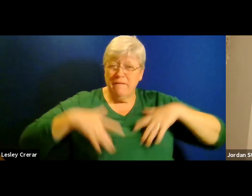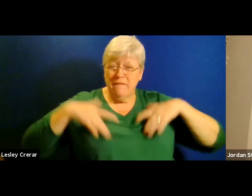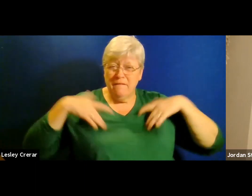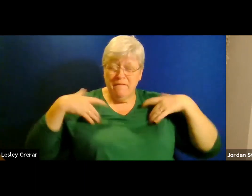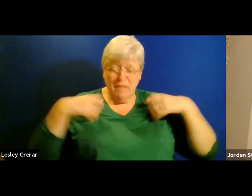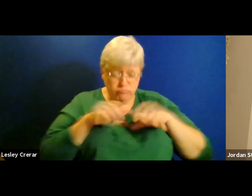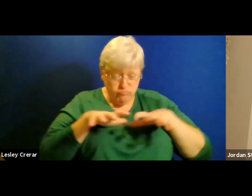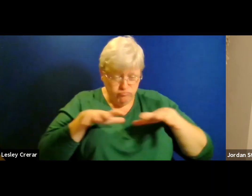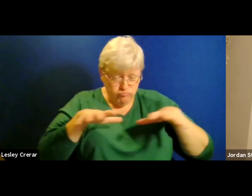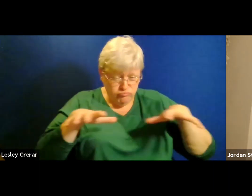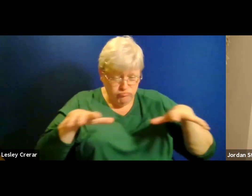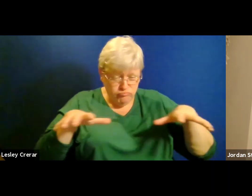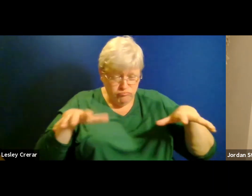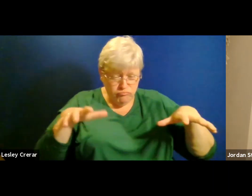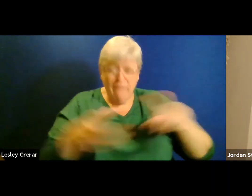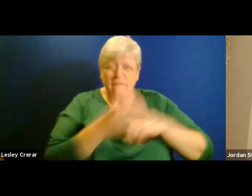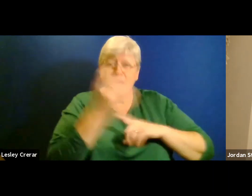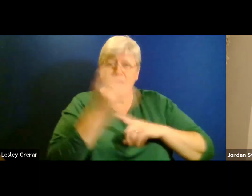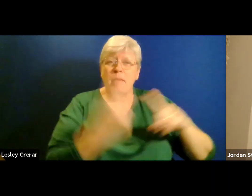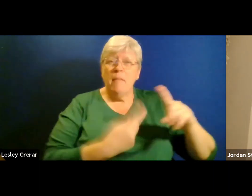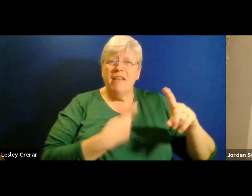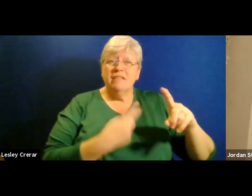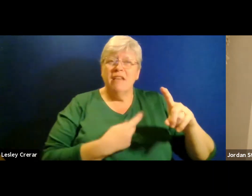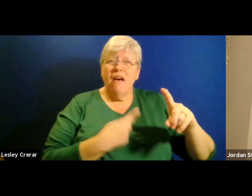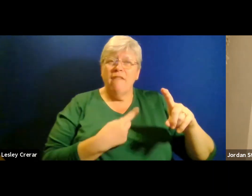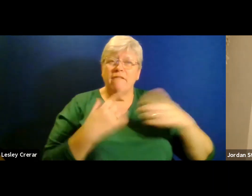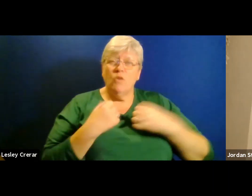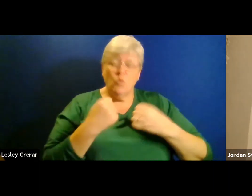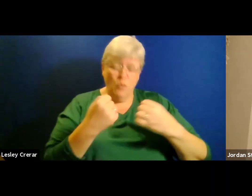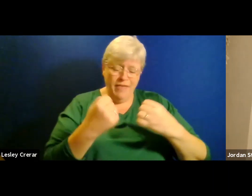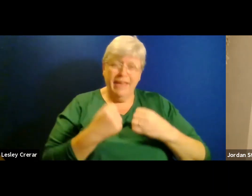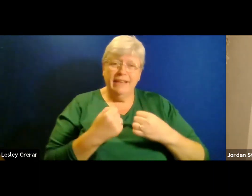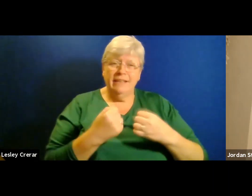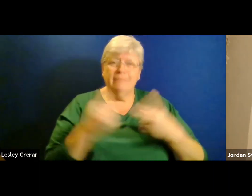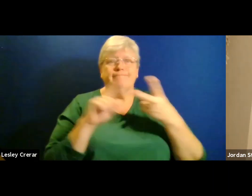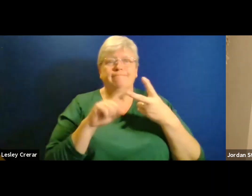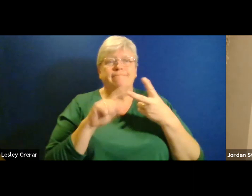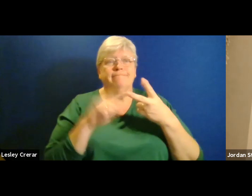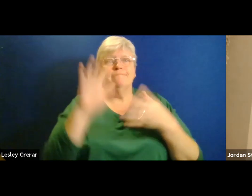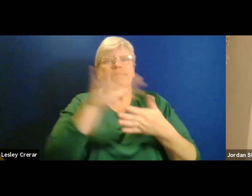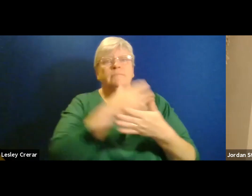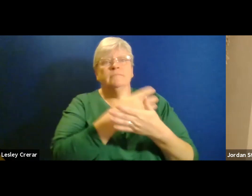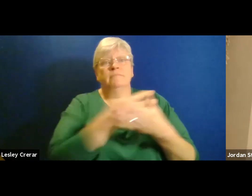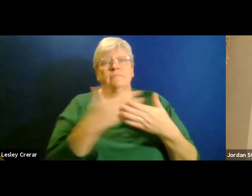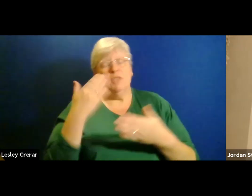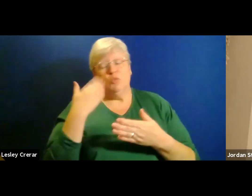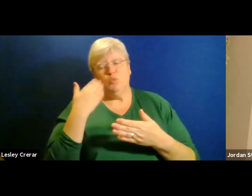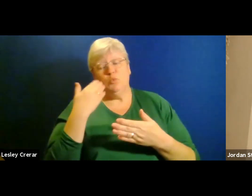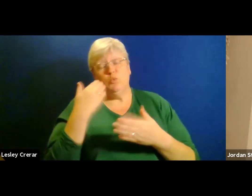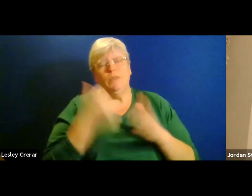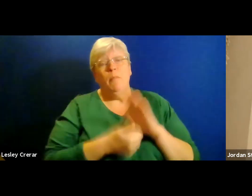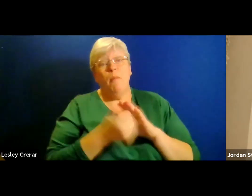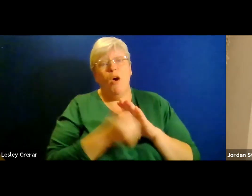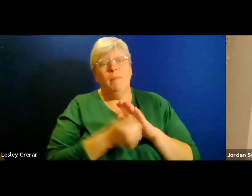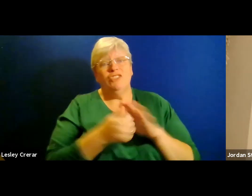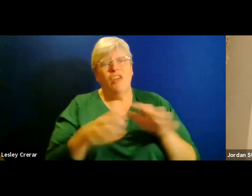tendrils, hoping to find myself within. And my second poem, which was recently published up on Leopard